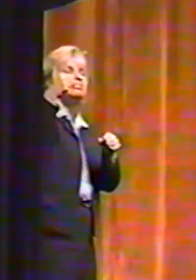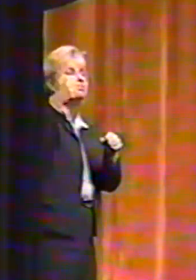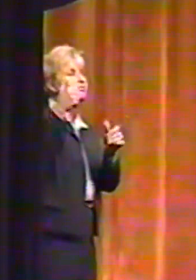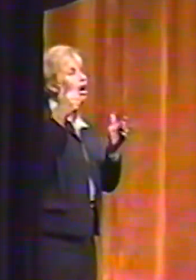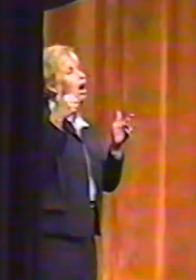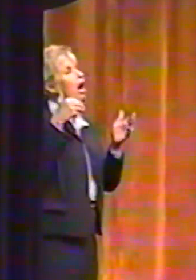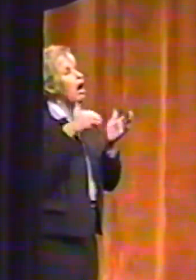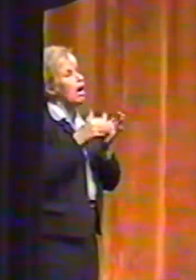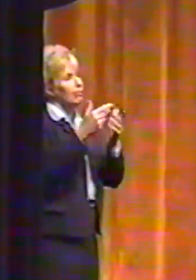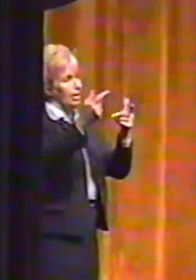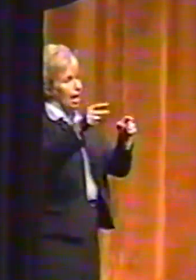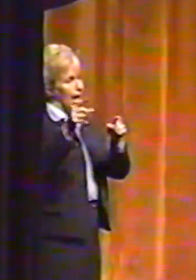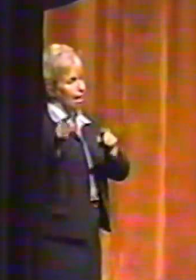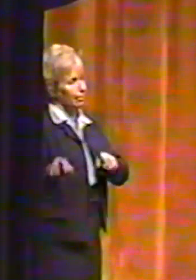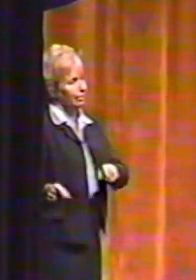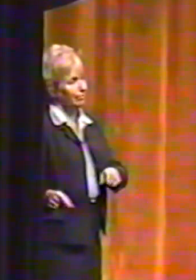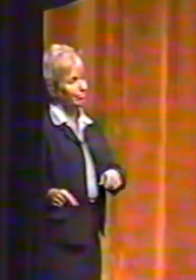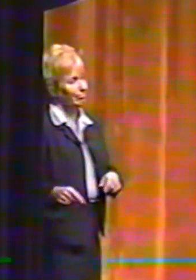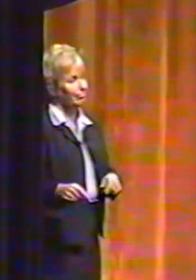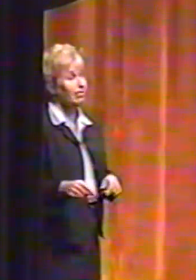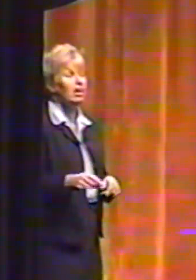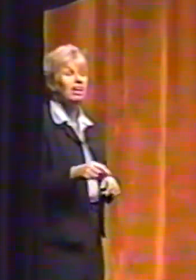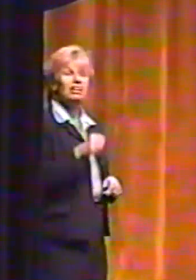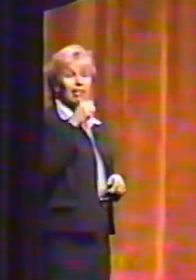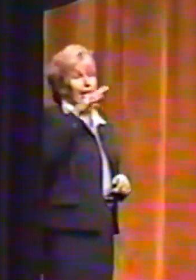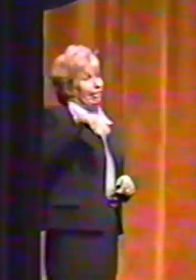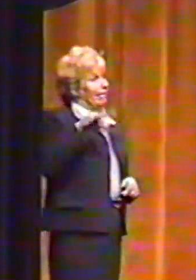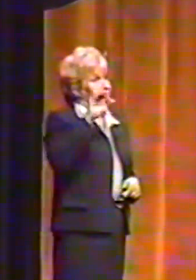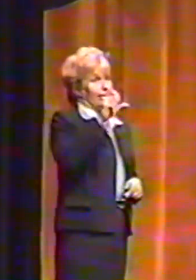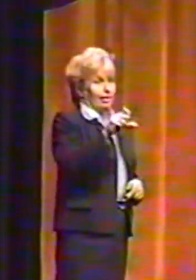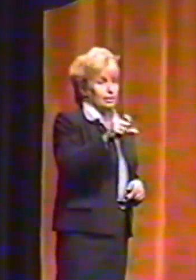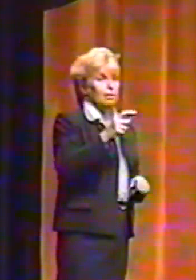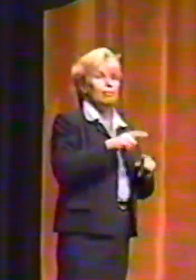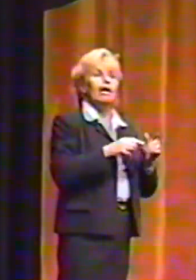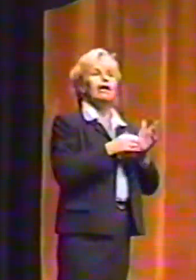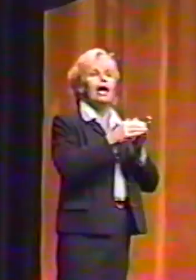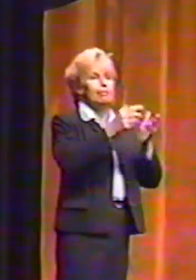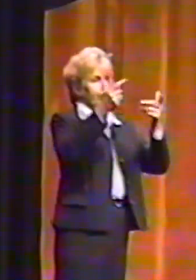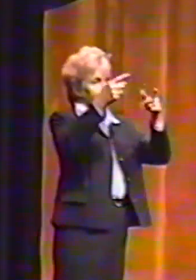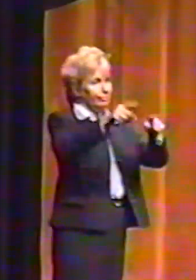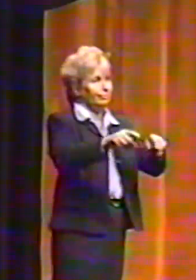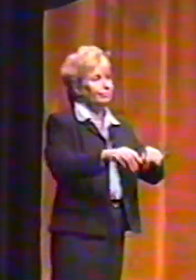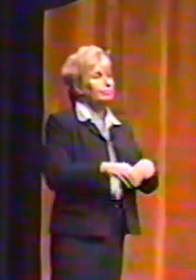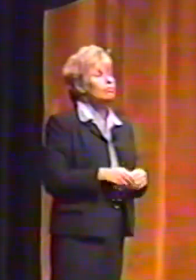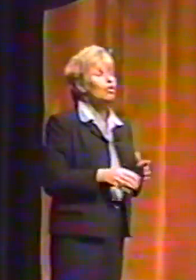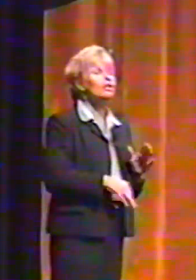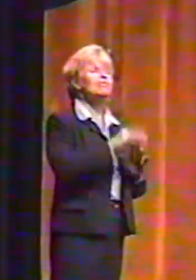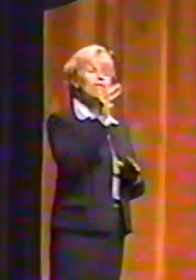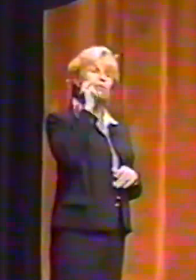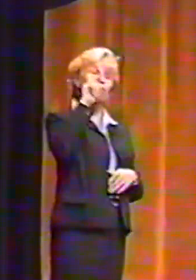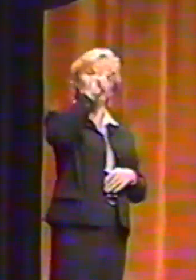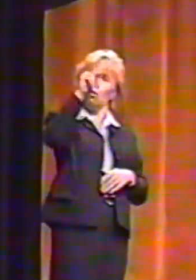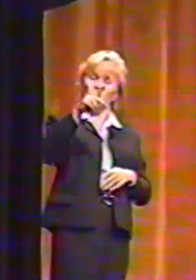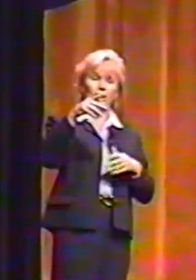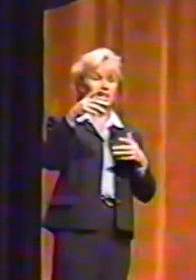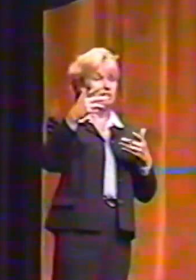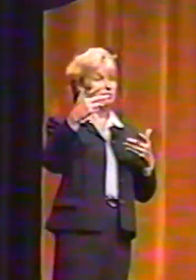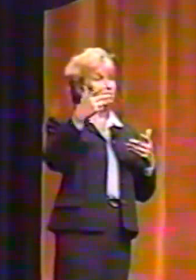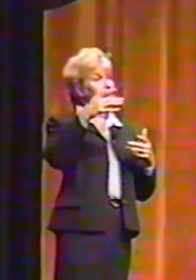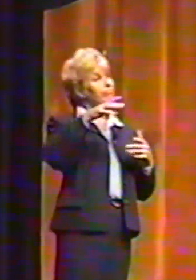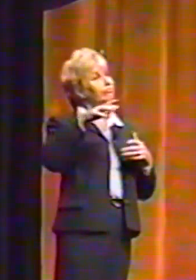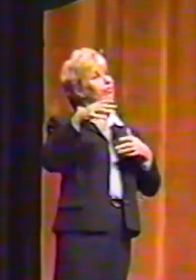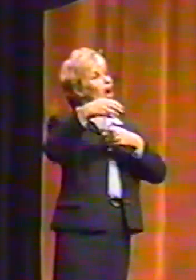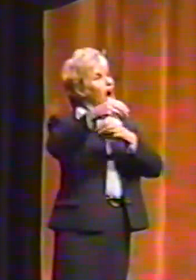investigations, but it's not one that's been fixed. We also found out that the Portland office for years has tolerated